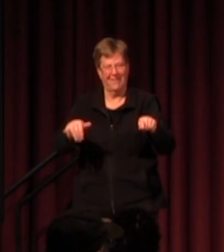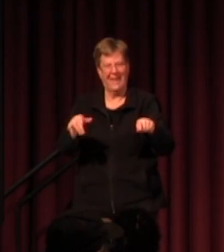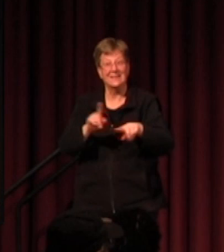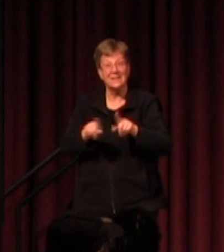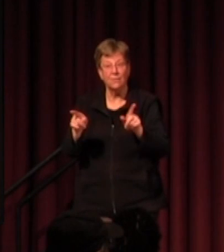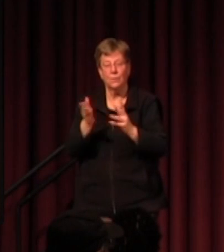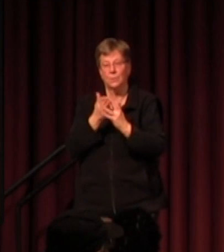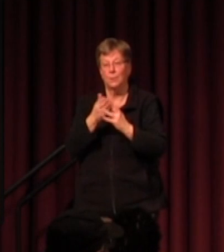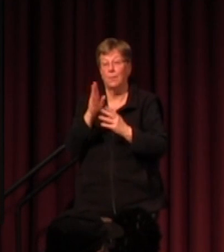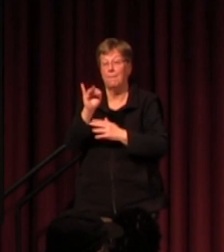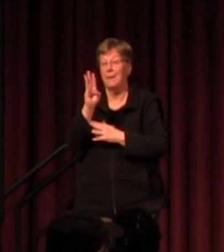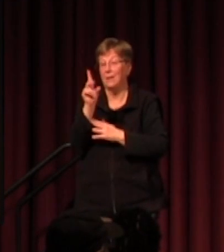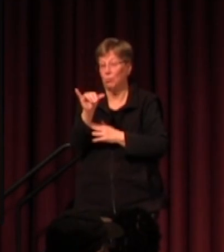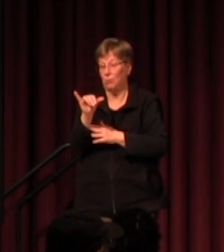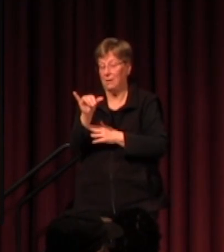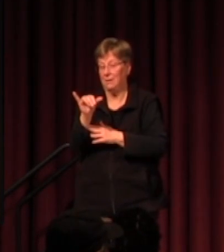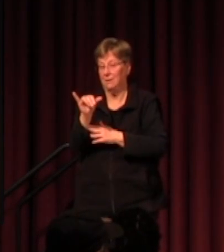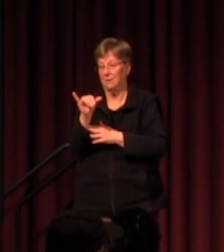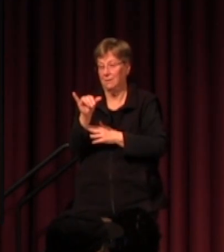bigotry,